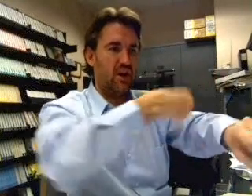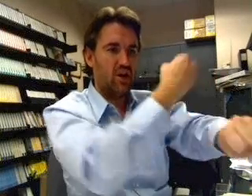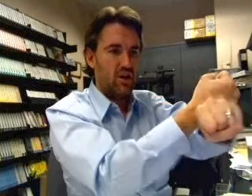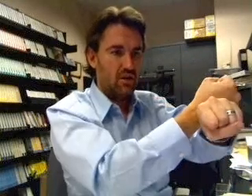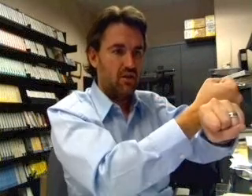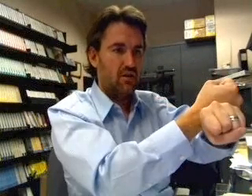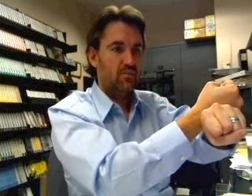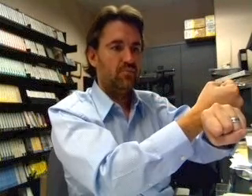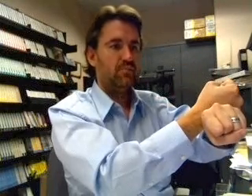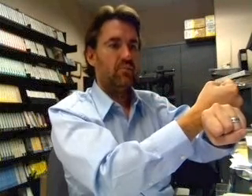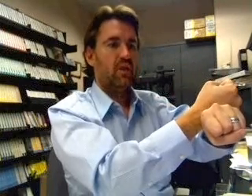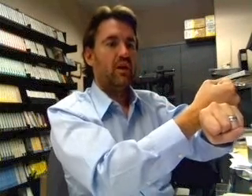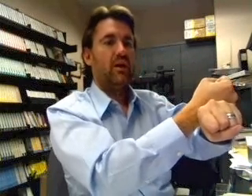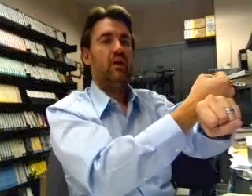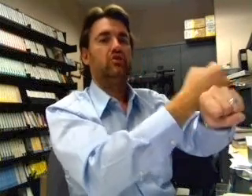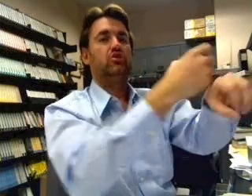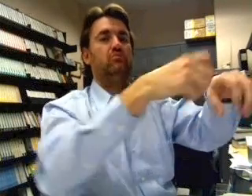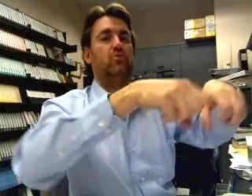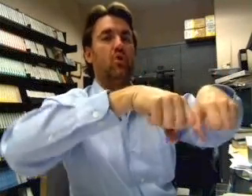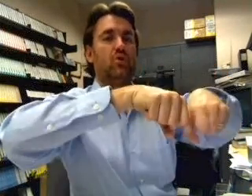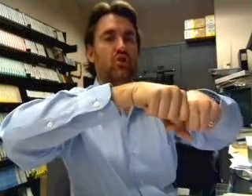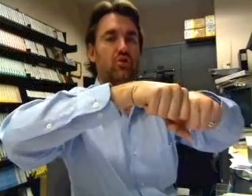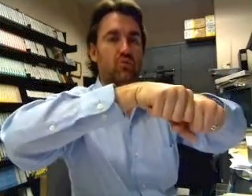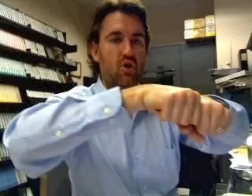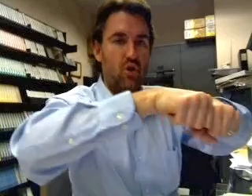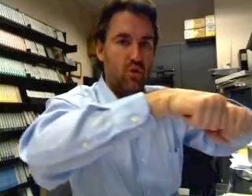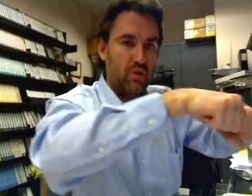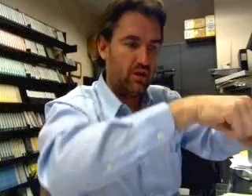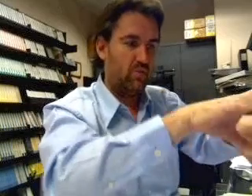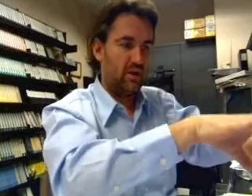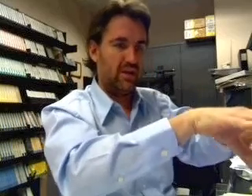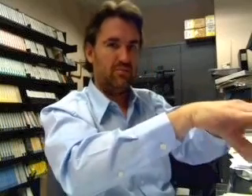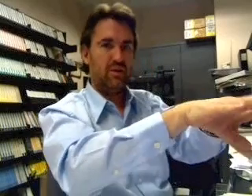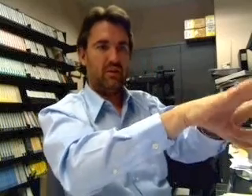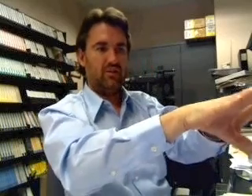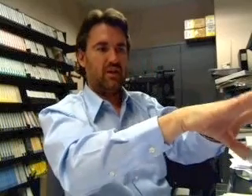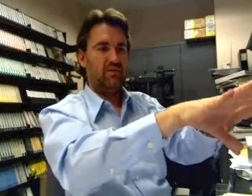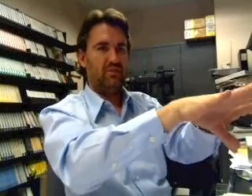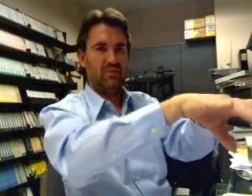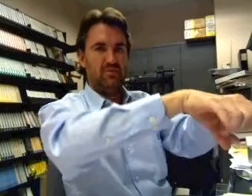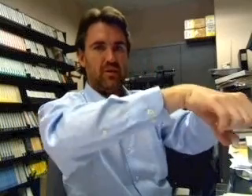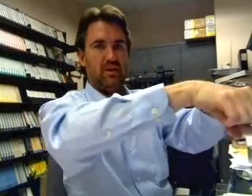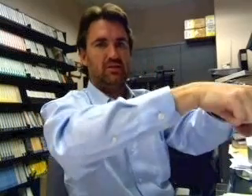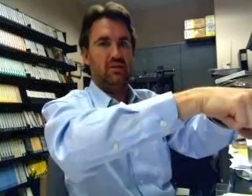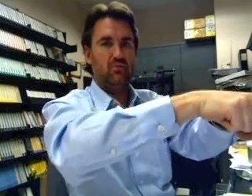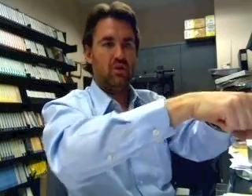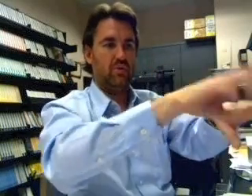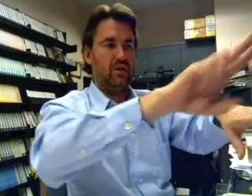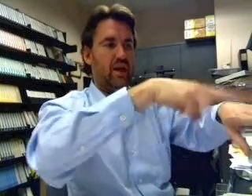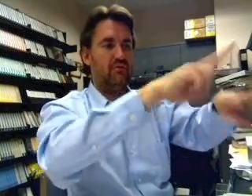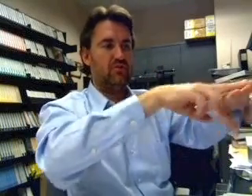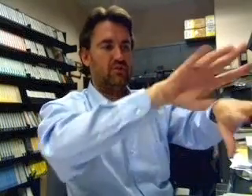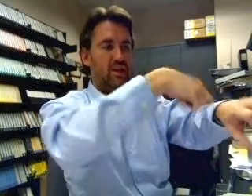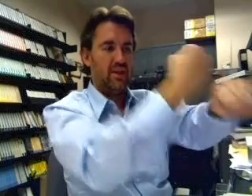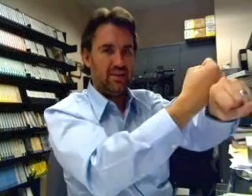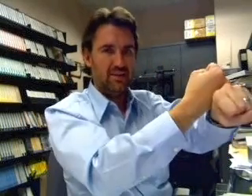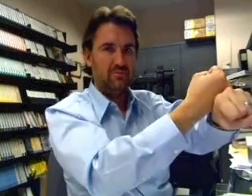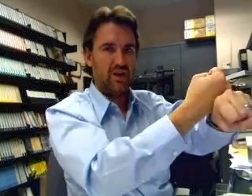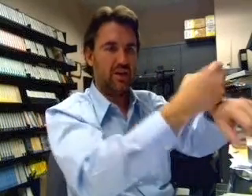chair. She broke your throne, and you want to keep it kind of in this space of where we have him tied